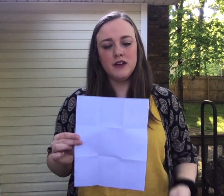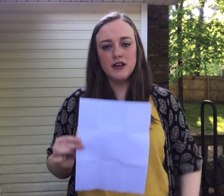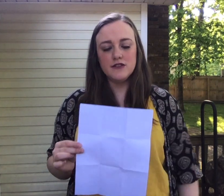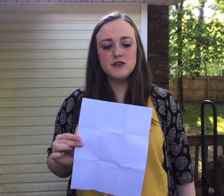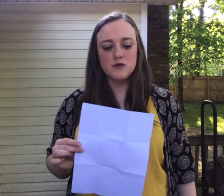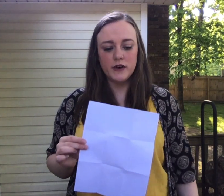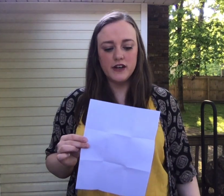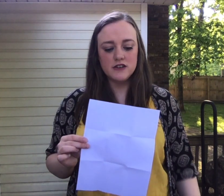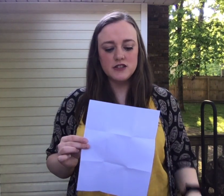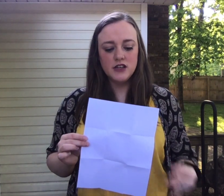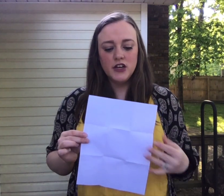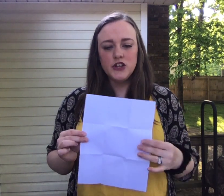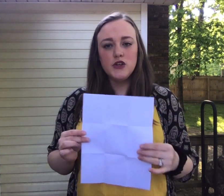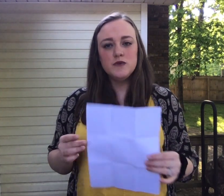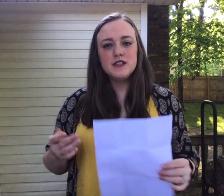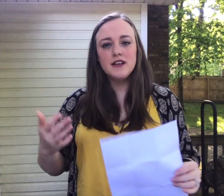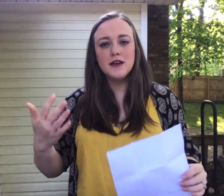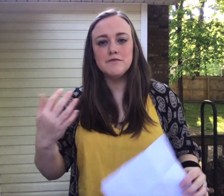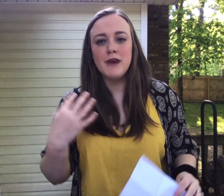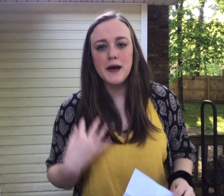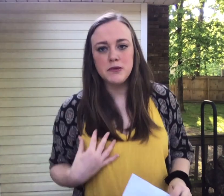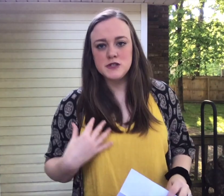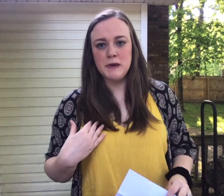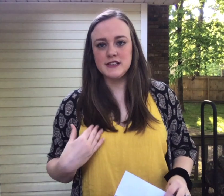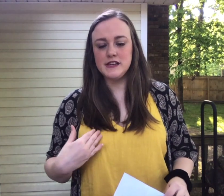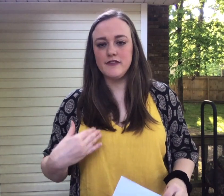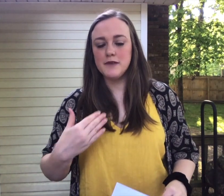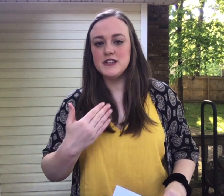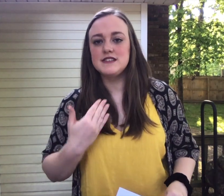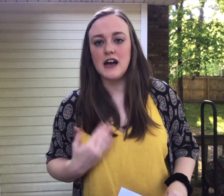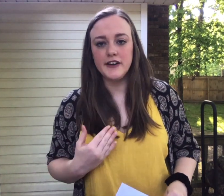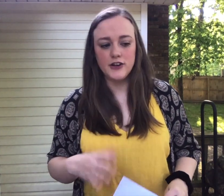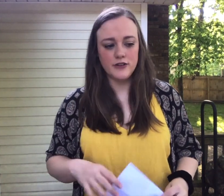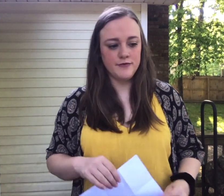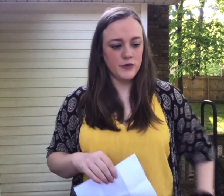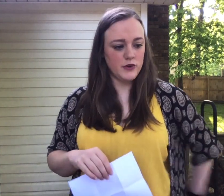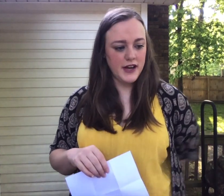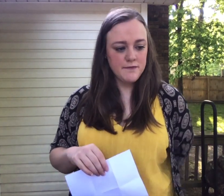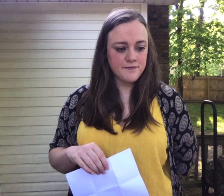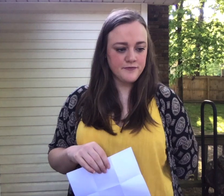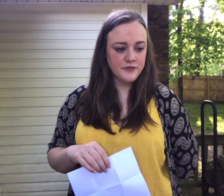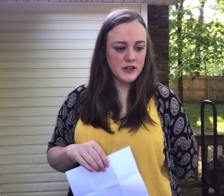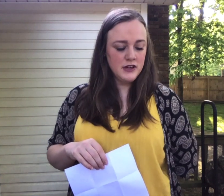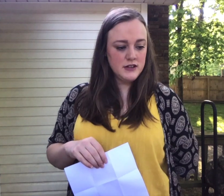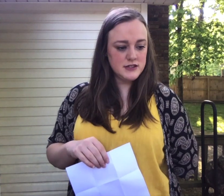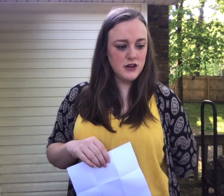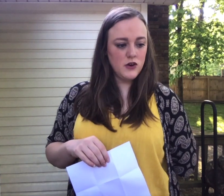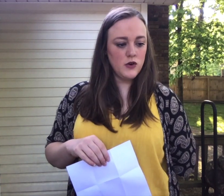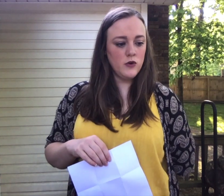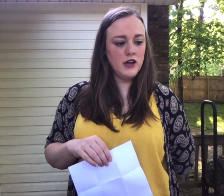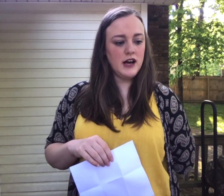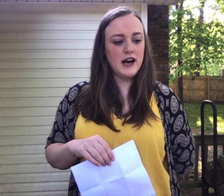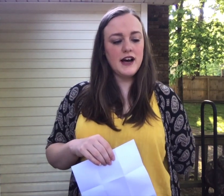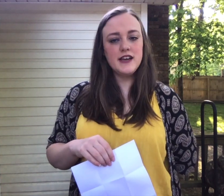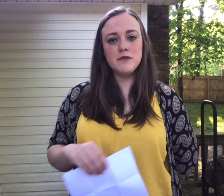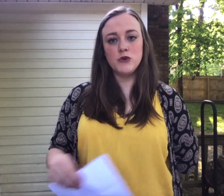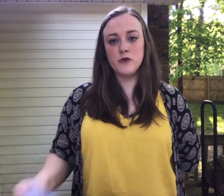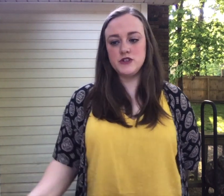in the squares using my perspective. I'm the signer, okay? So I am going to